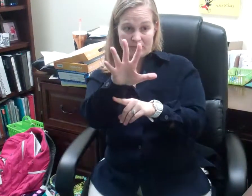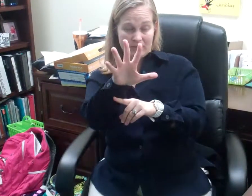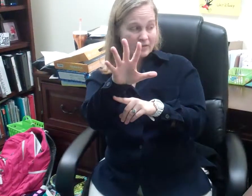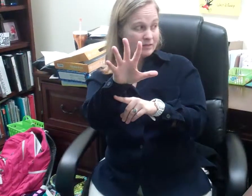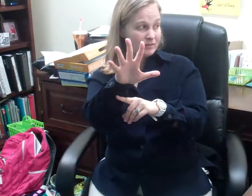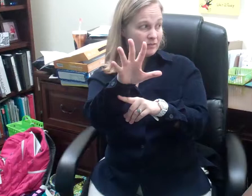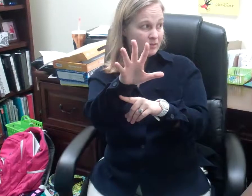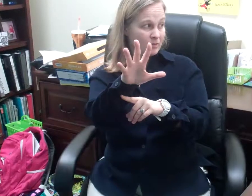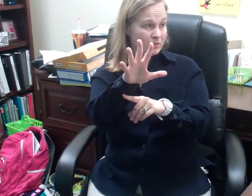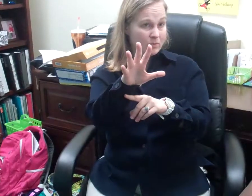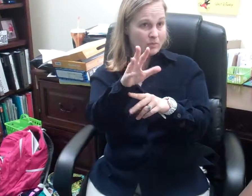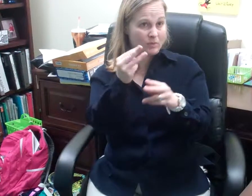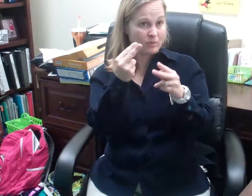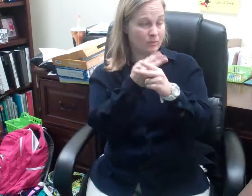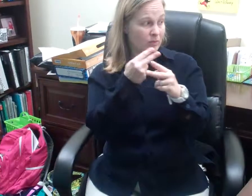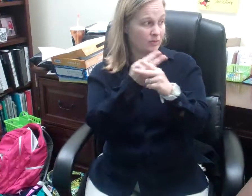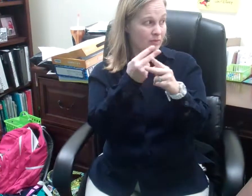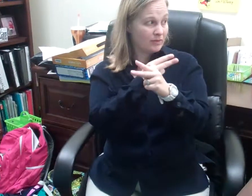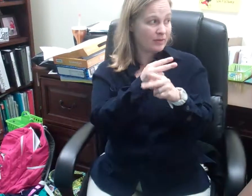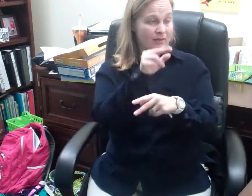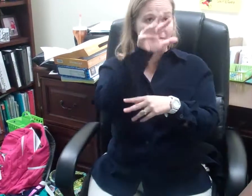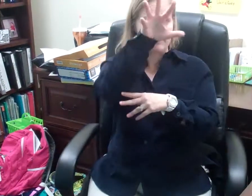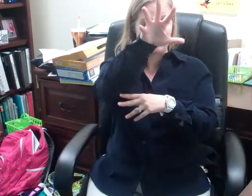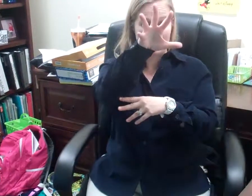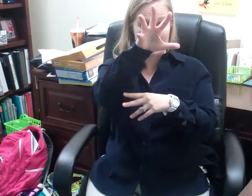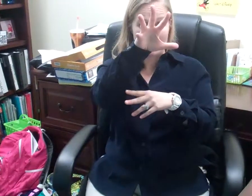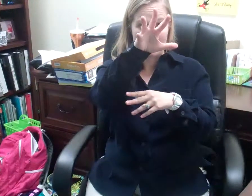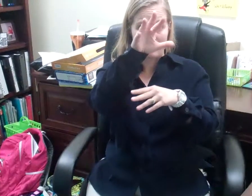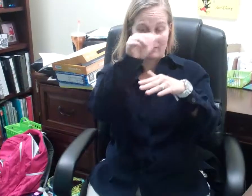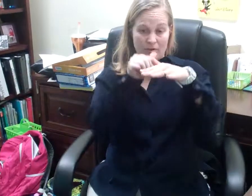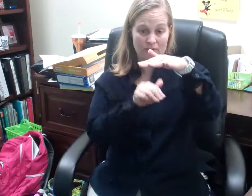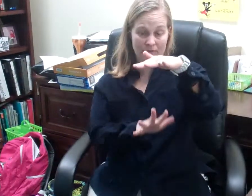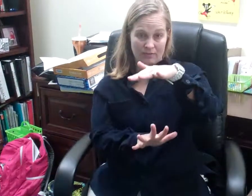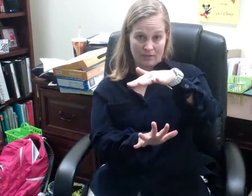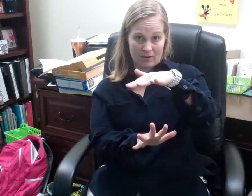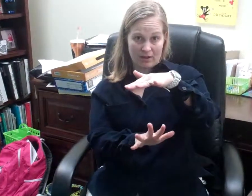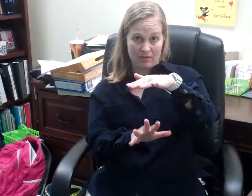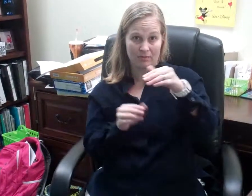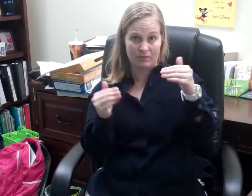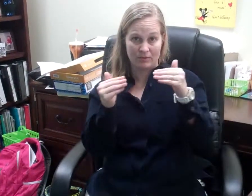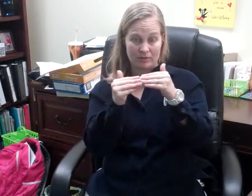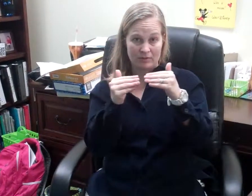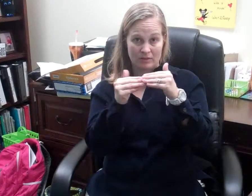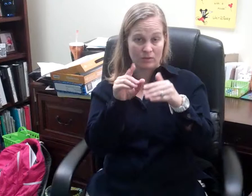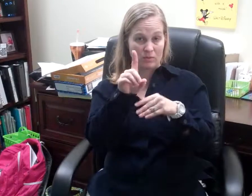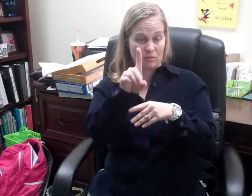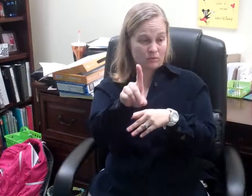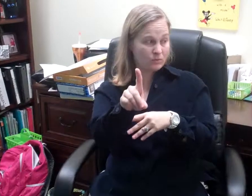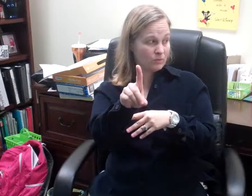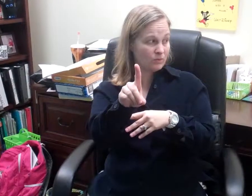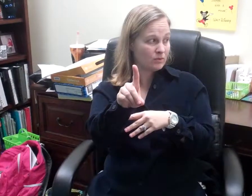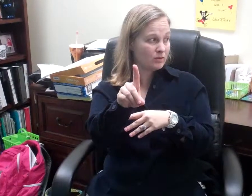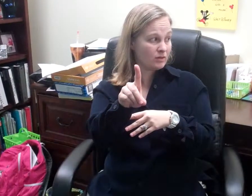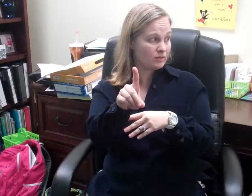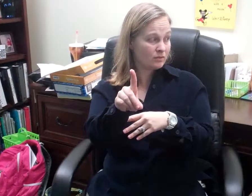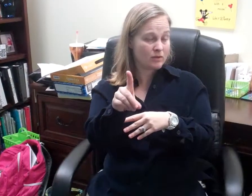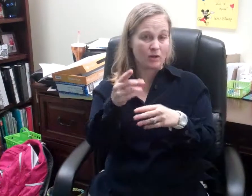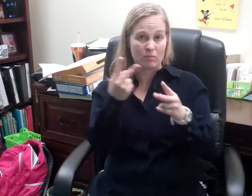fraction by 5 over 5, which is 1. And when we multiply anything by 1,